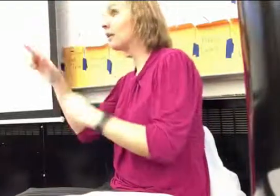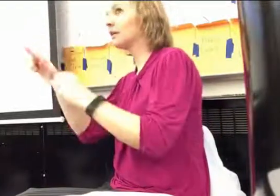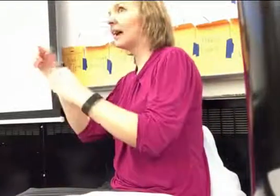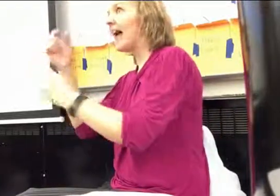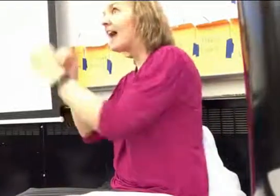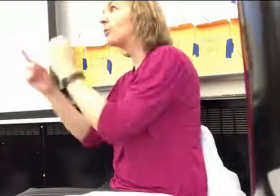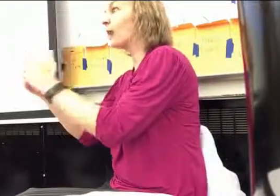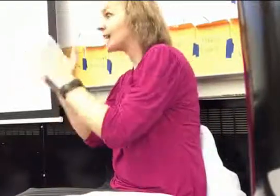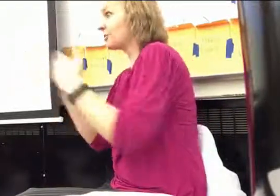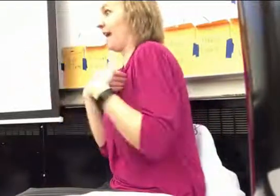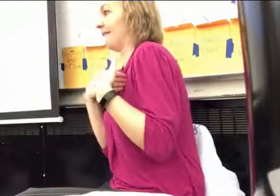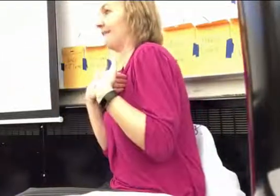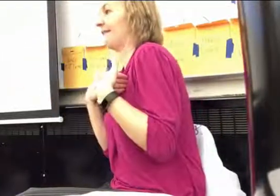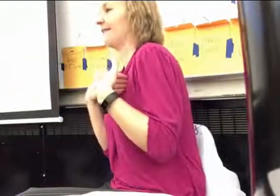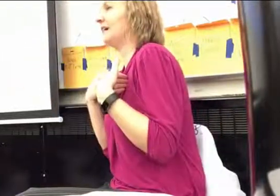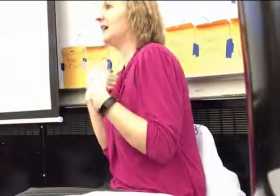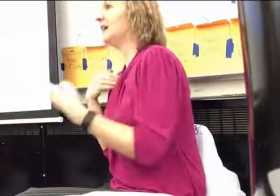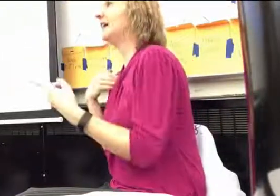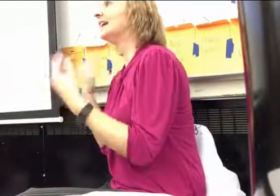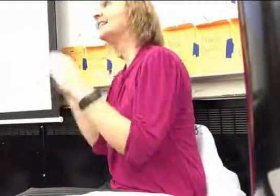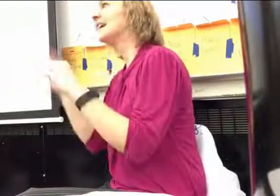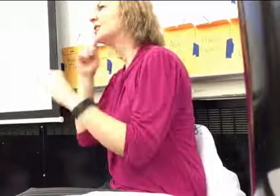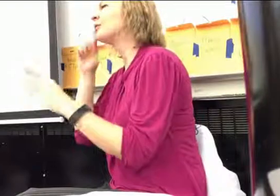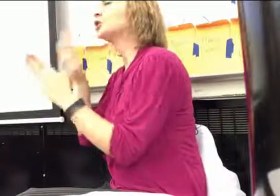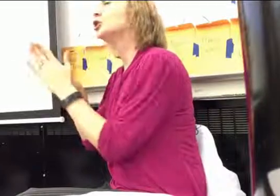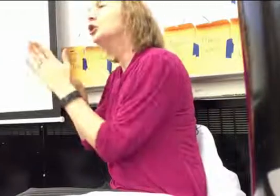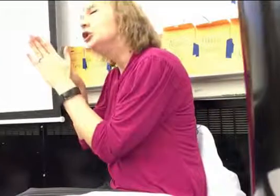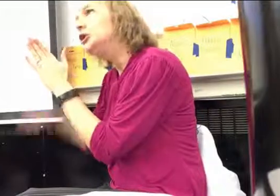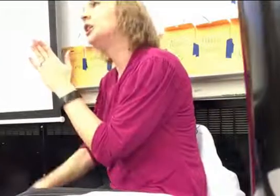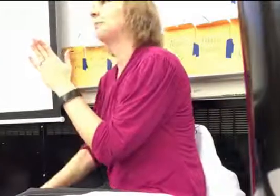time, when he starts selling oil, he sells it for